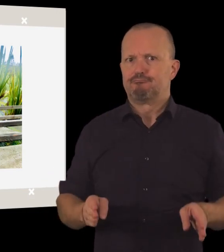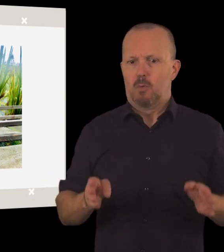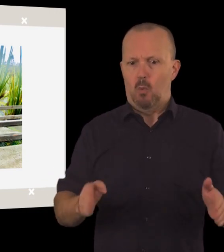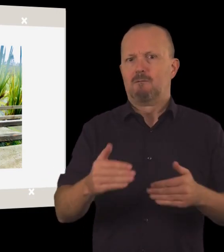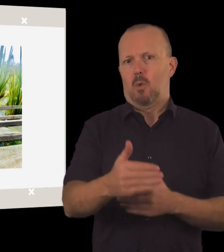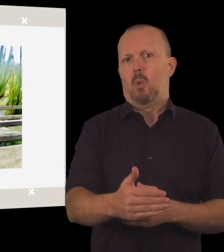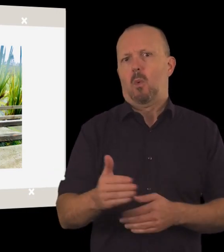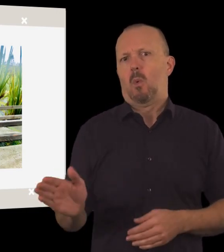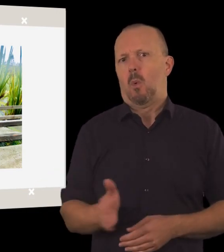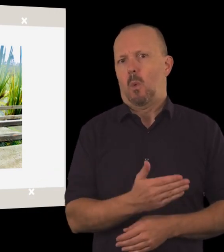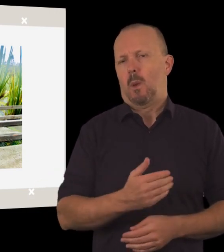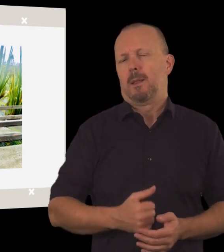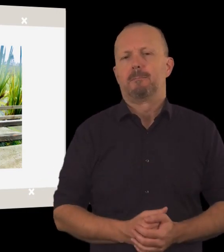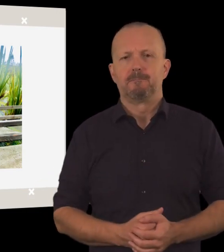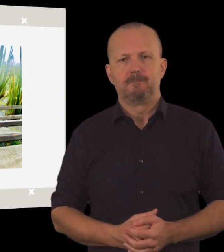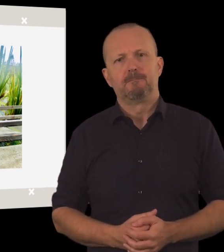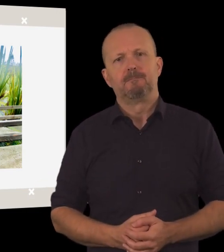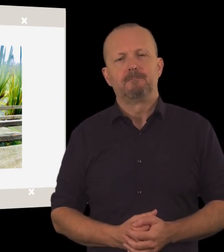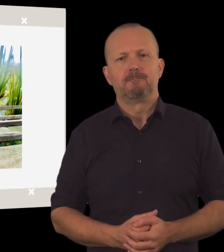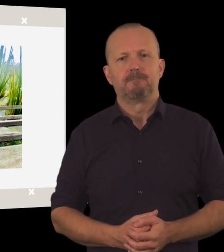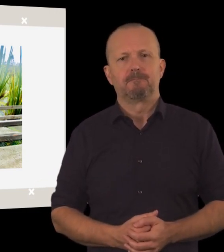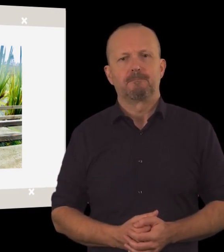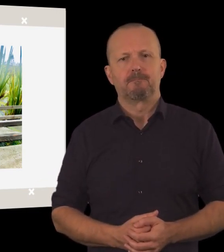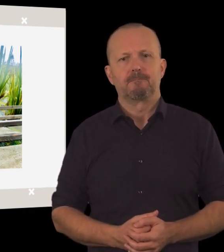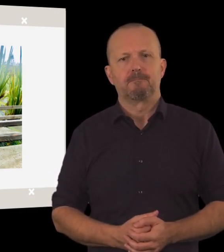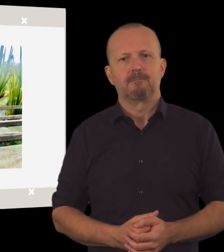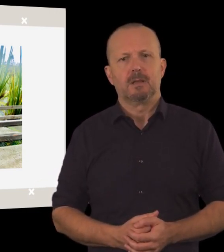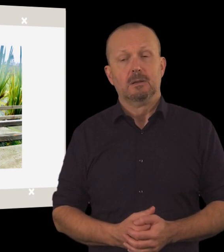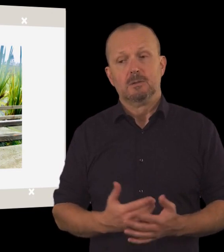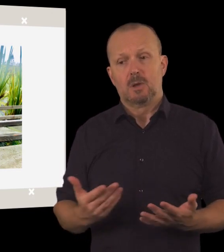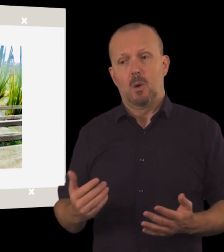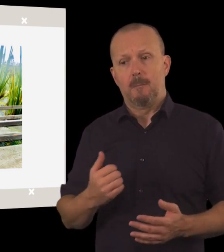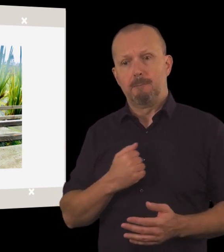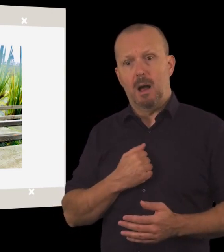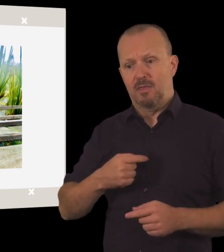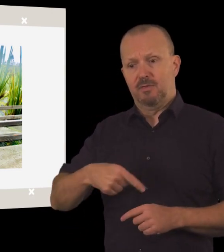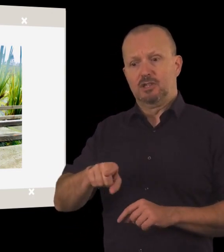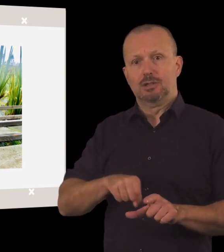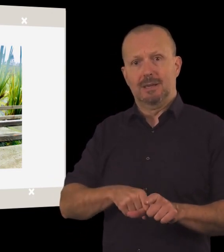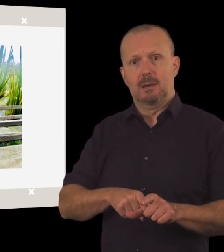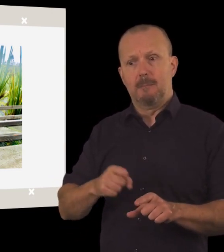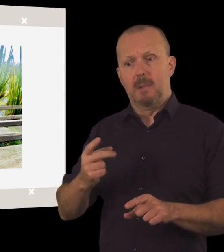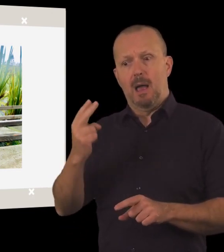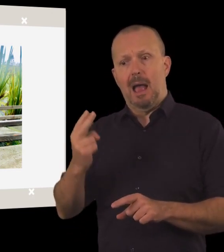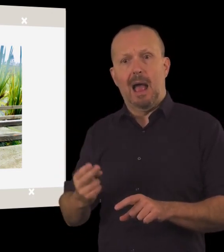professional development, and I'm so thankful for everything I've learned in class. I've been studying mahi toi for almost 3